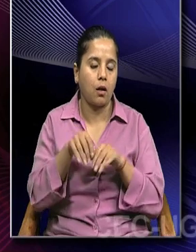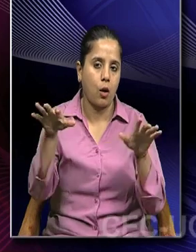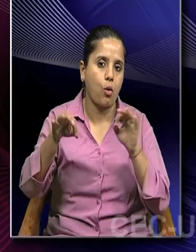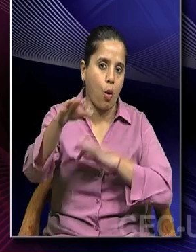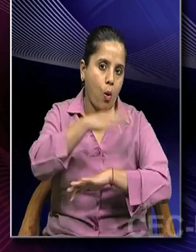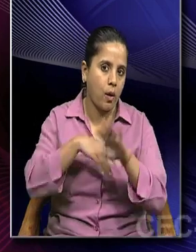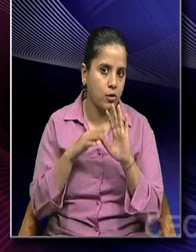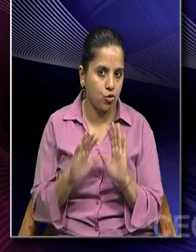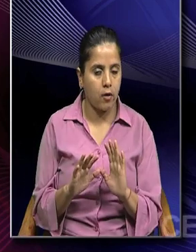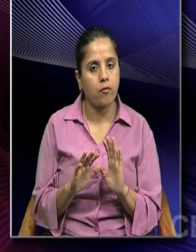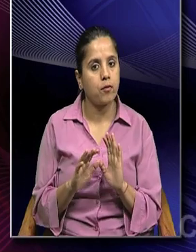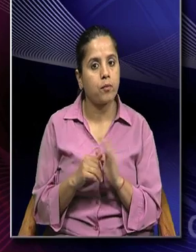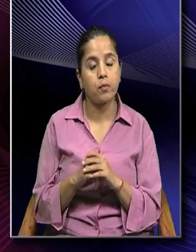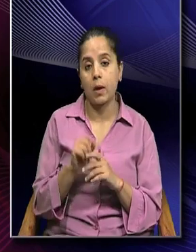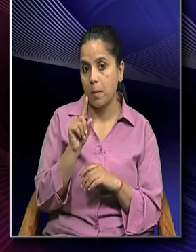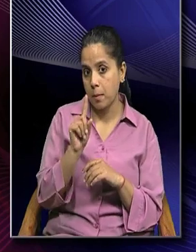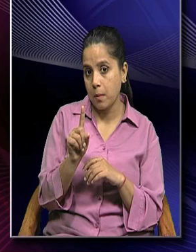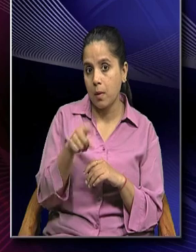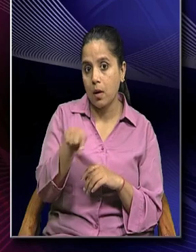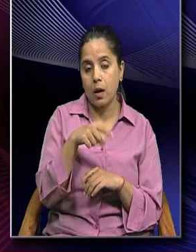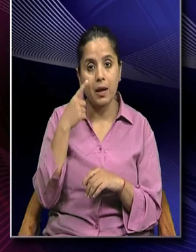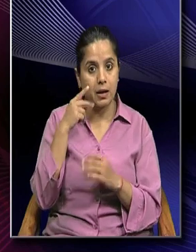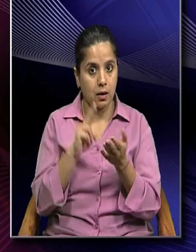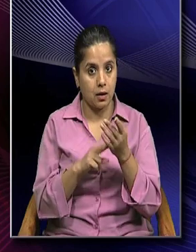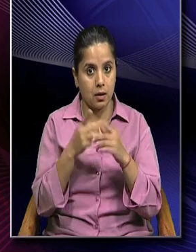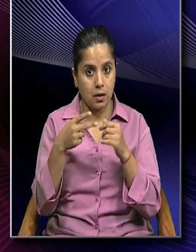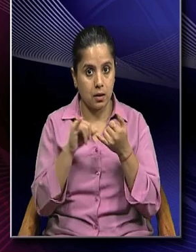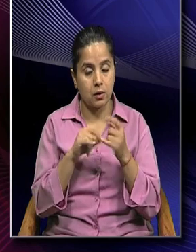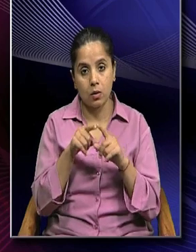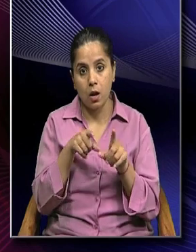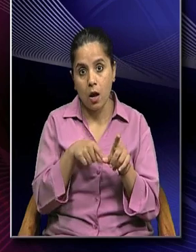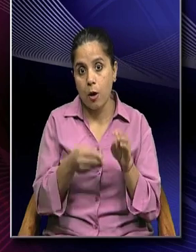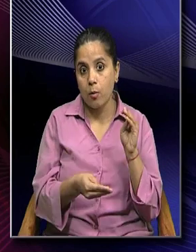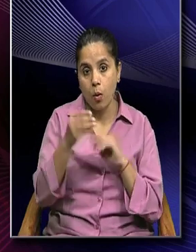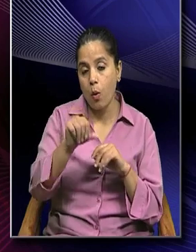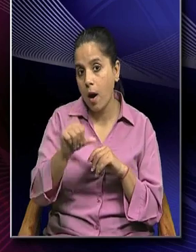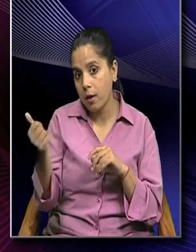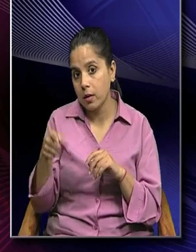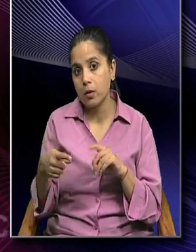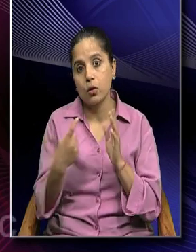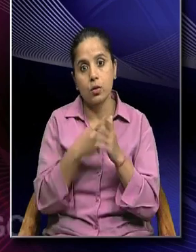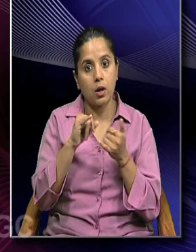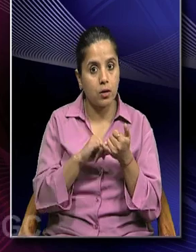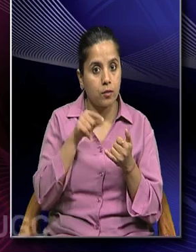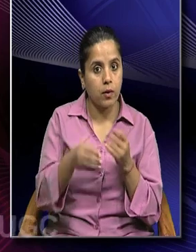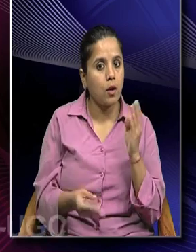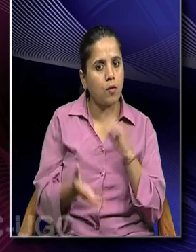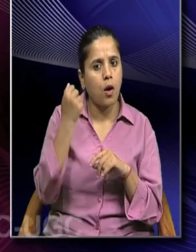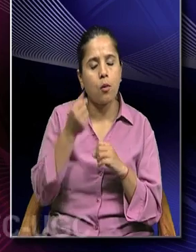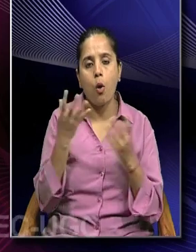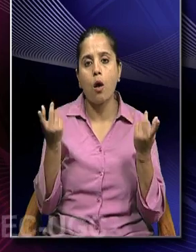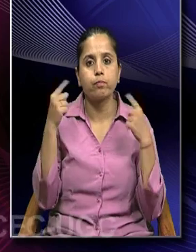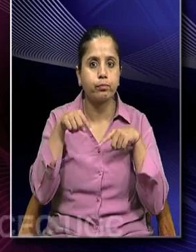organization. But when the intensity of sattva is higher than other two, that is rajas and tamas, you would find lot of synergy